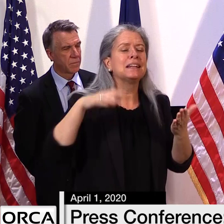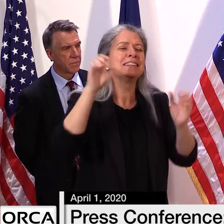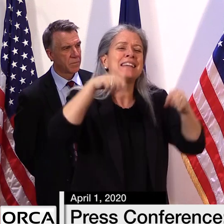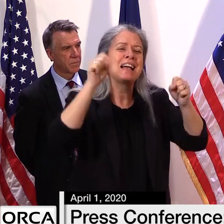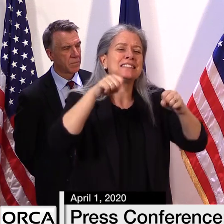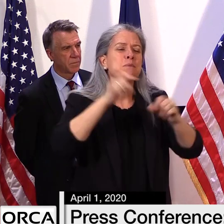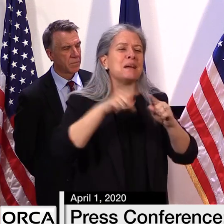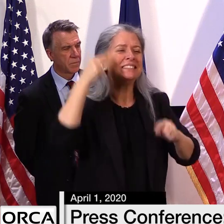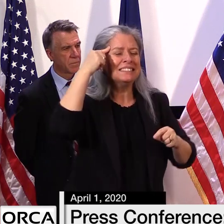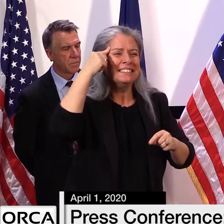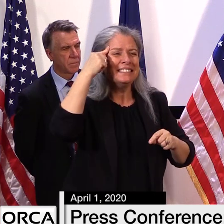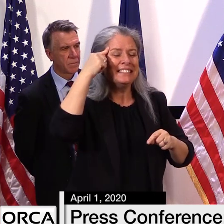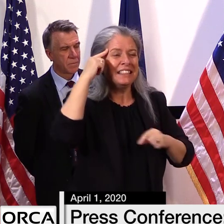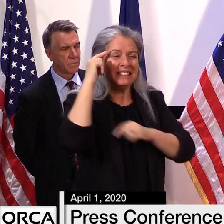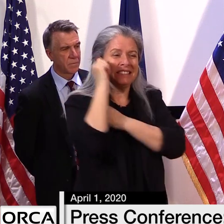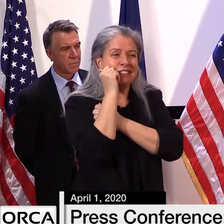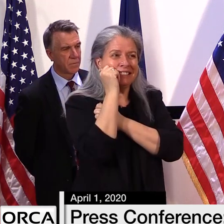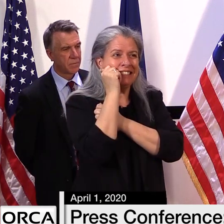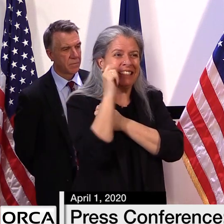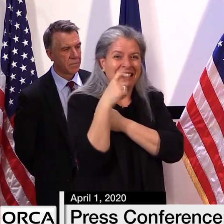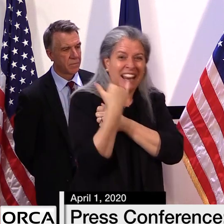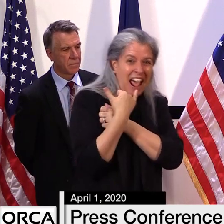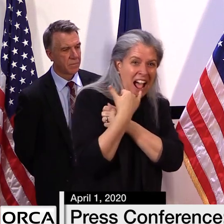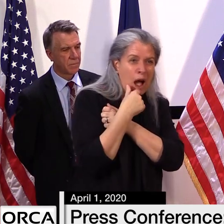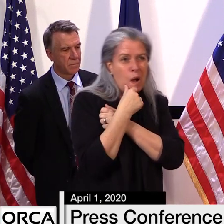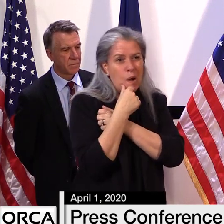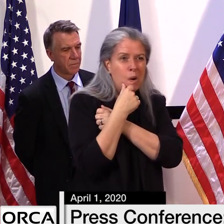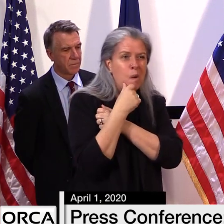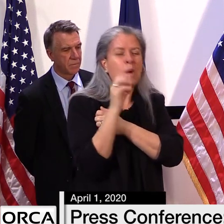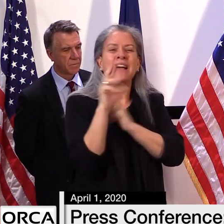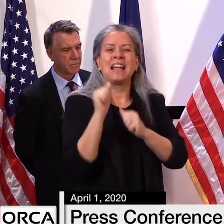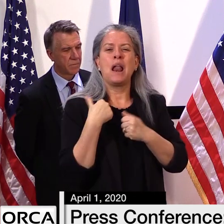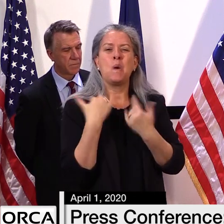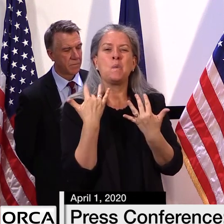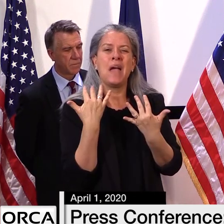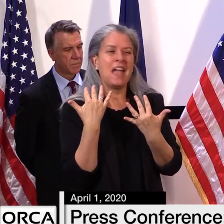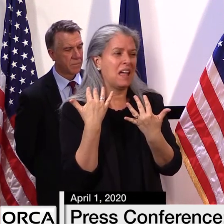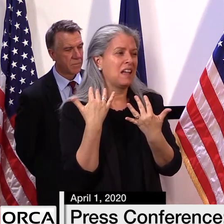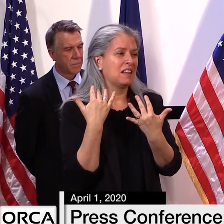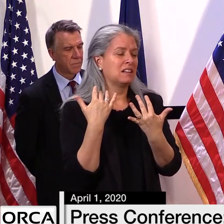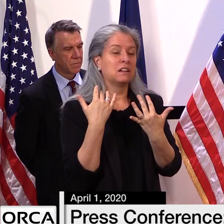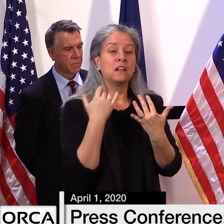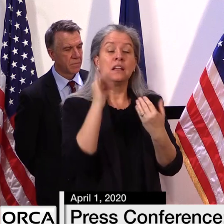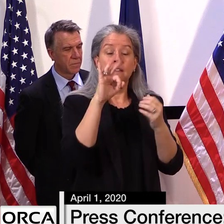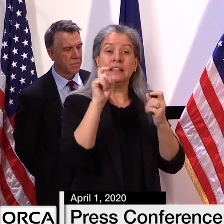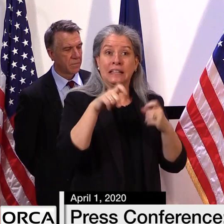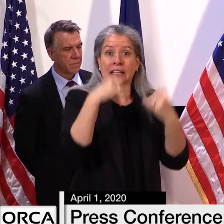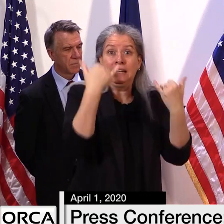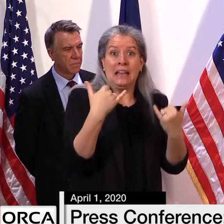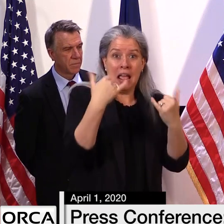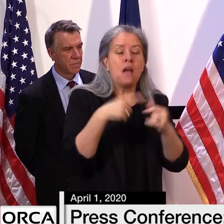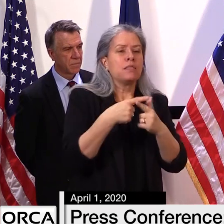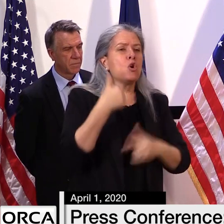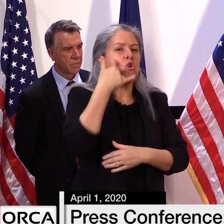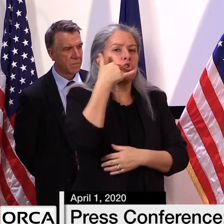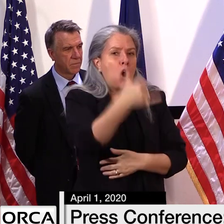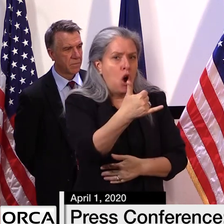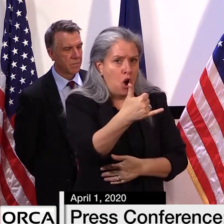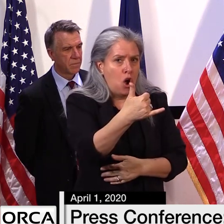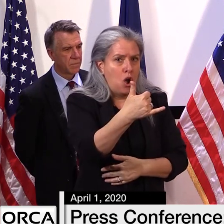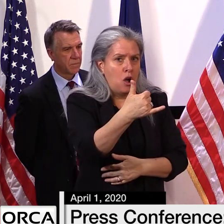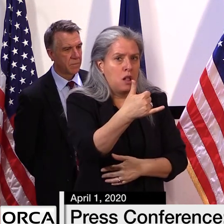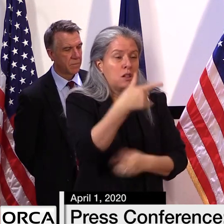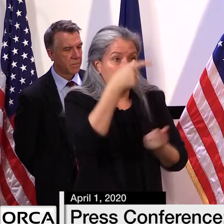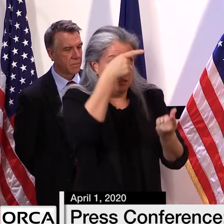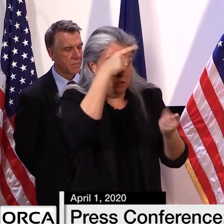really consider, is it something that can't wait right now? And they can work with the retailer to pick it up curbside. And we're seeing a